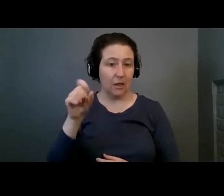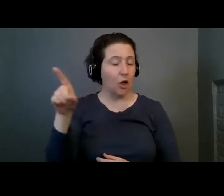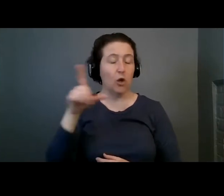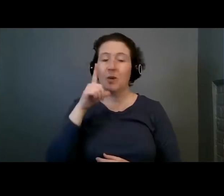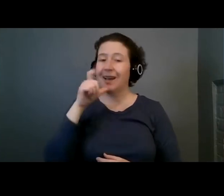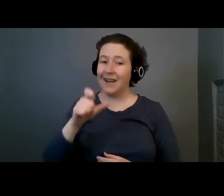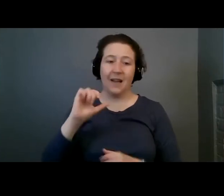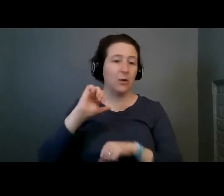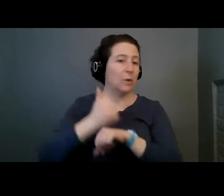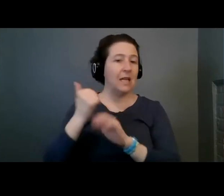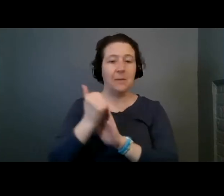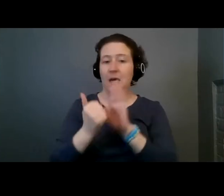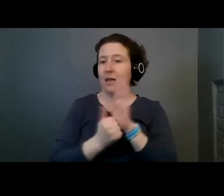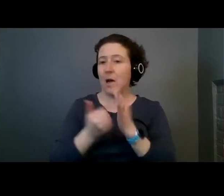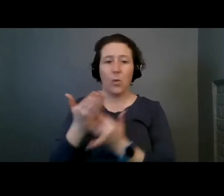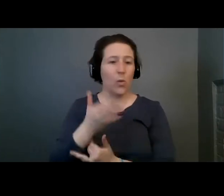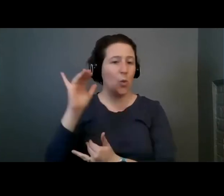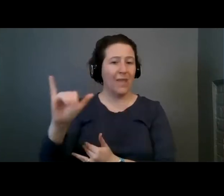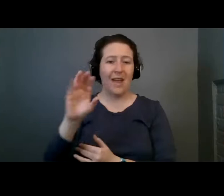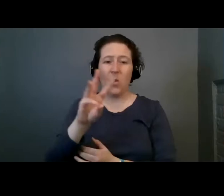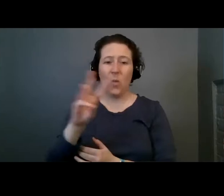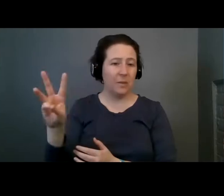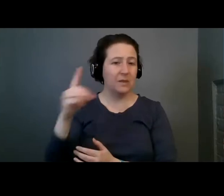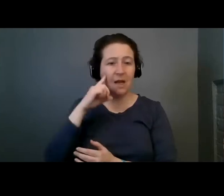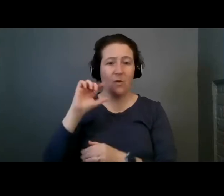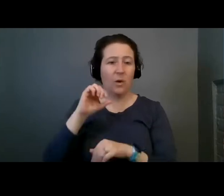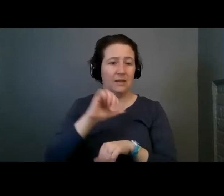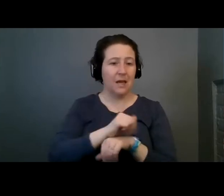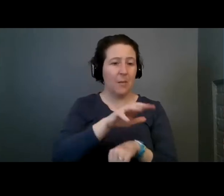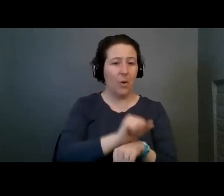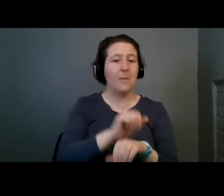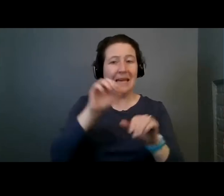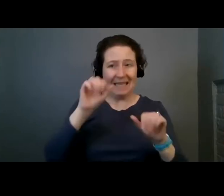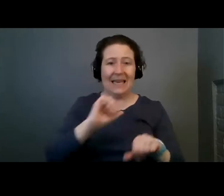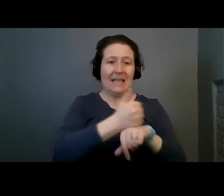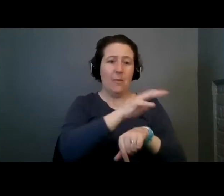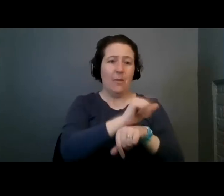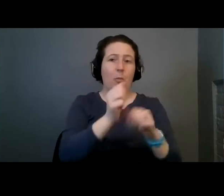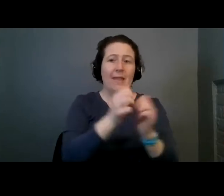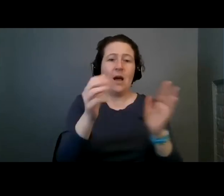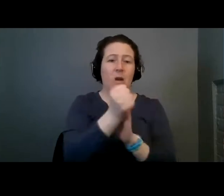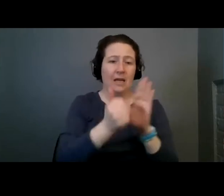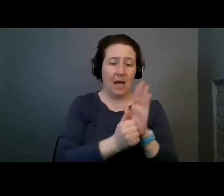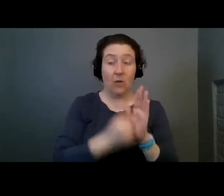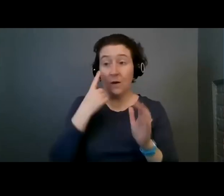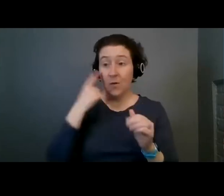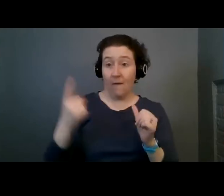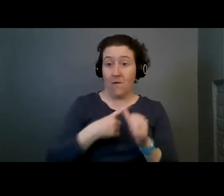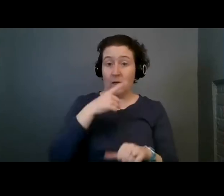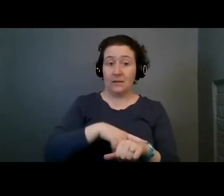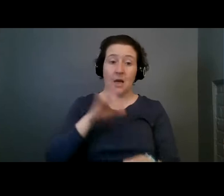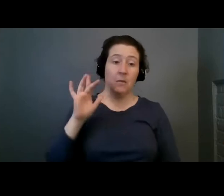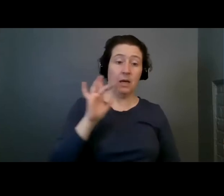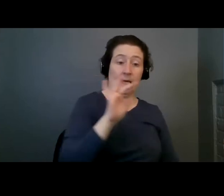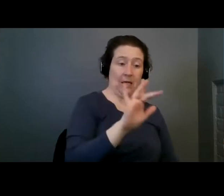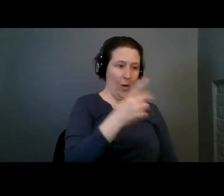a Sign Up Genius account to be able to get an appointment slot. For first doses, just click the slot and put in